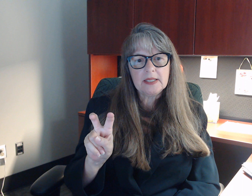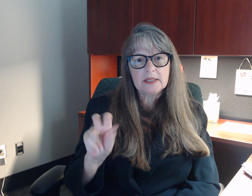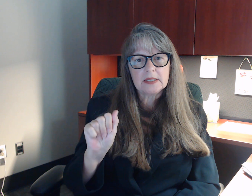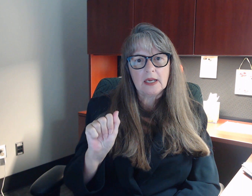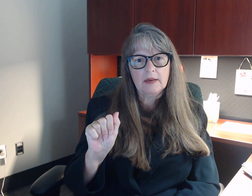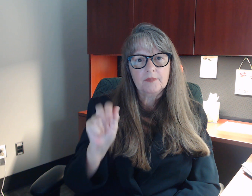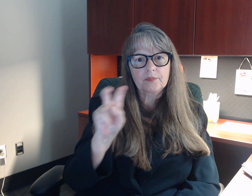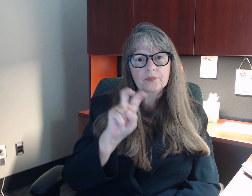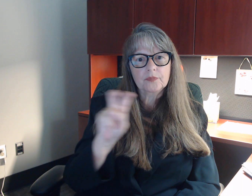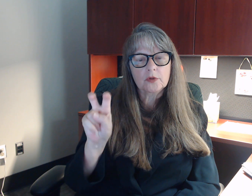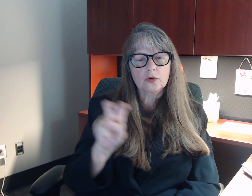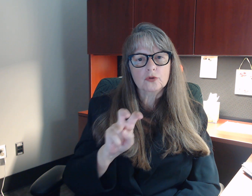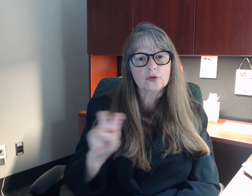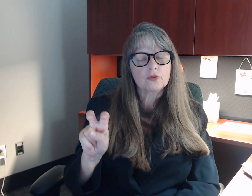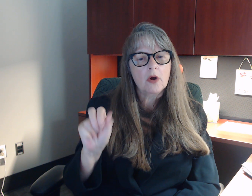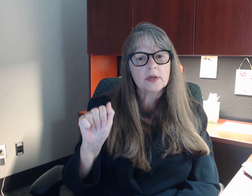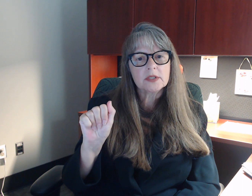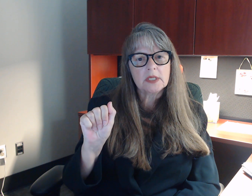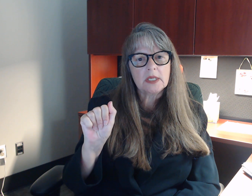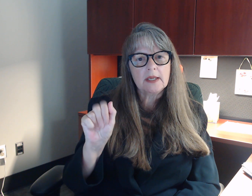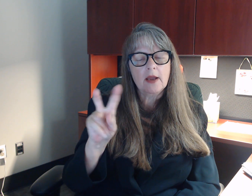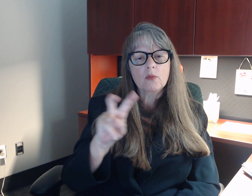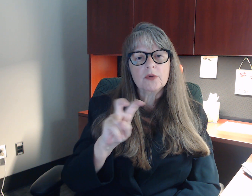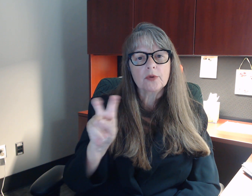Pizza. So you're just drawing a Z with